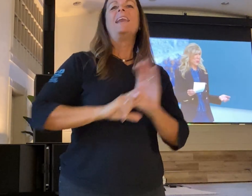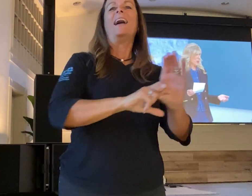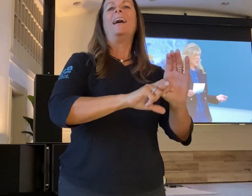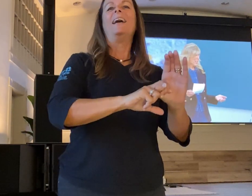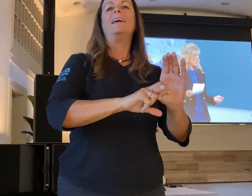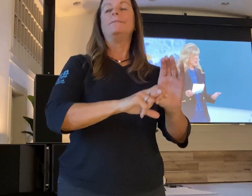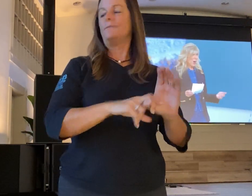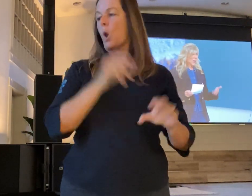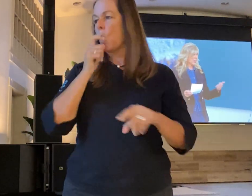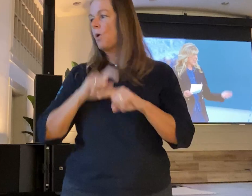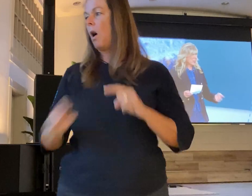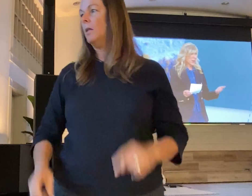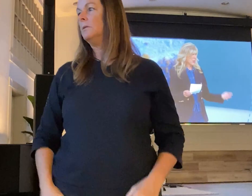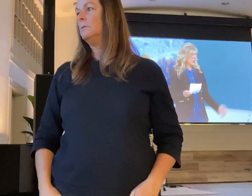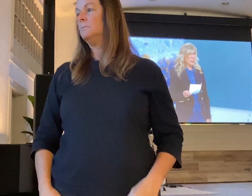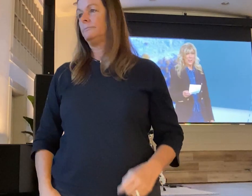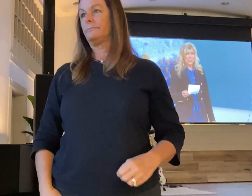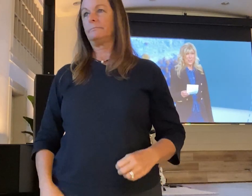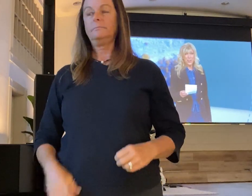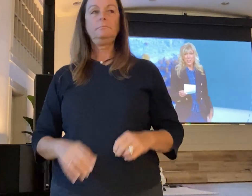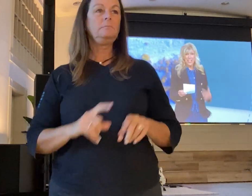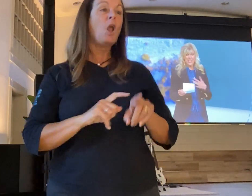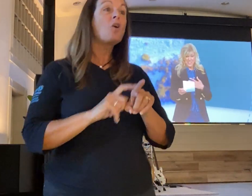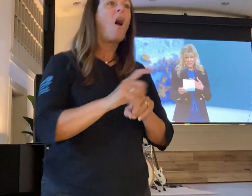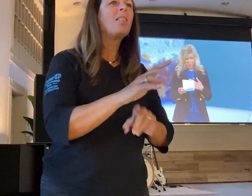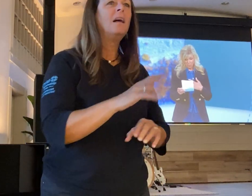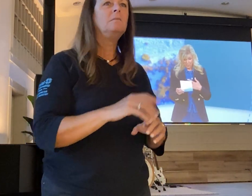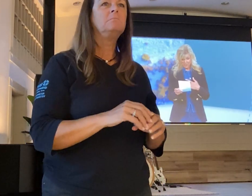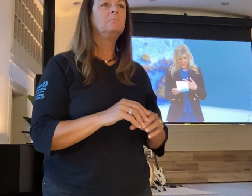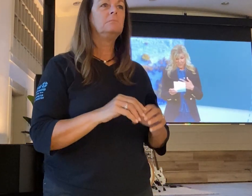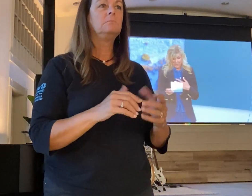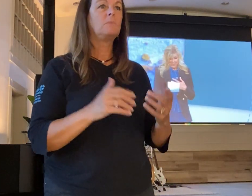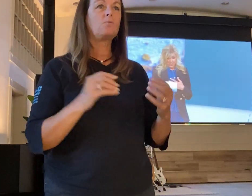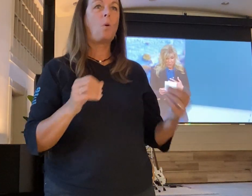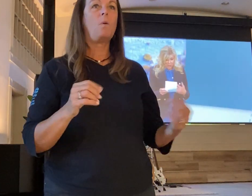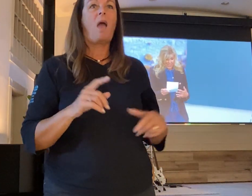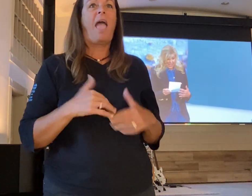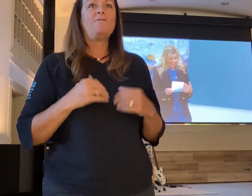and you don't know who to call to celebrate and grieve with, and you feel just